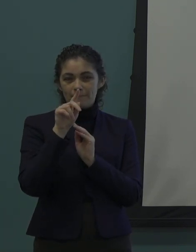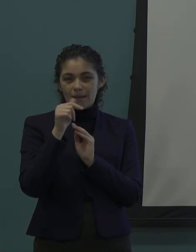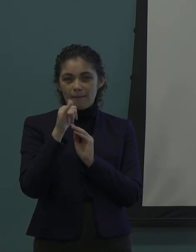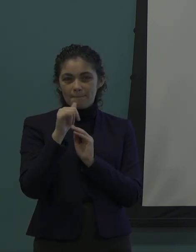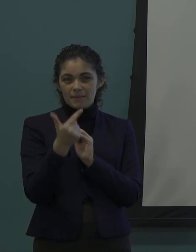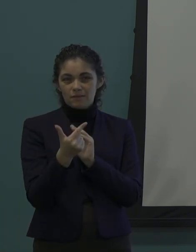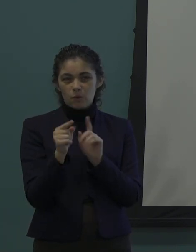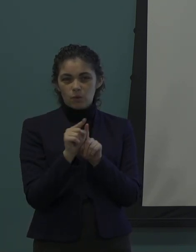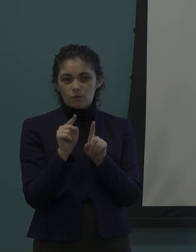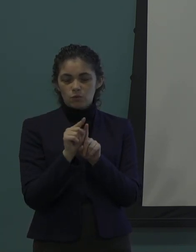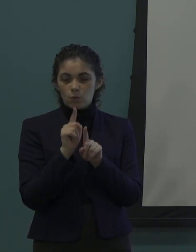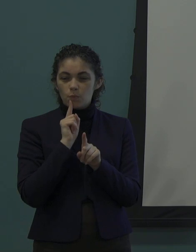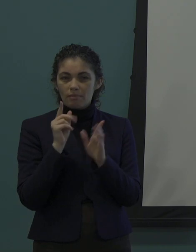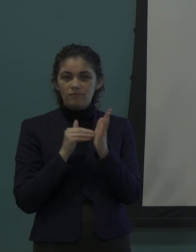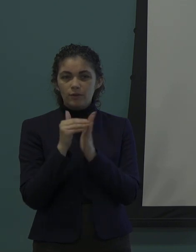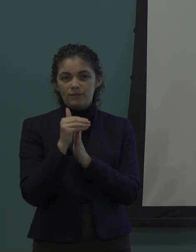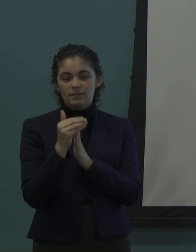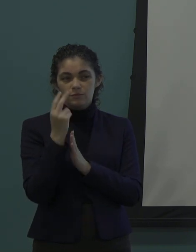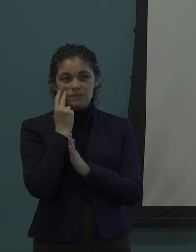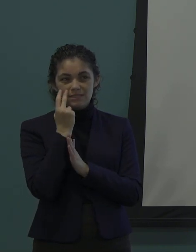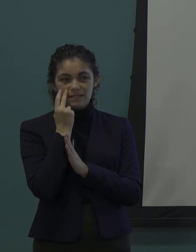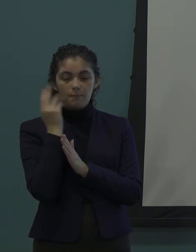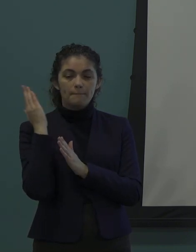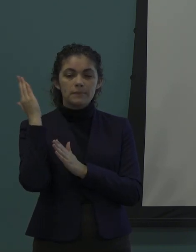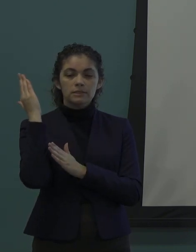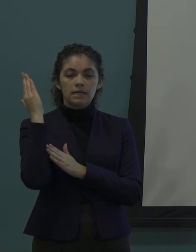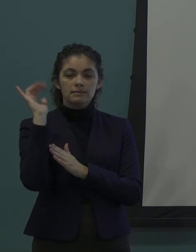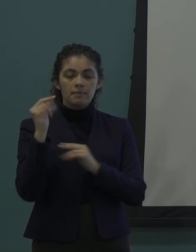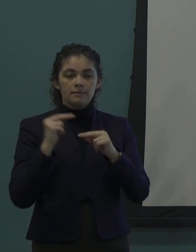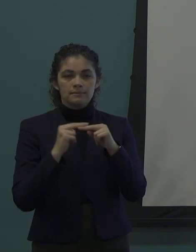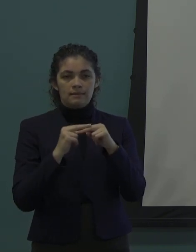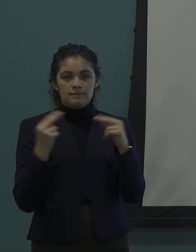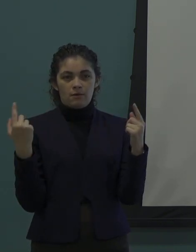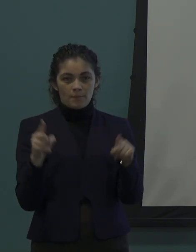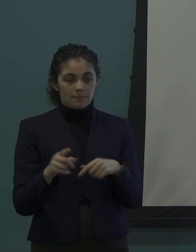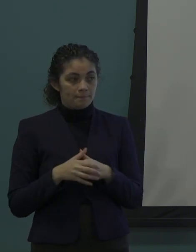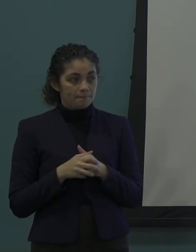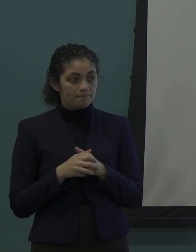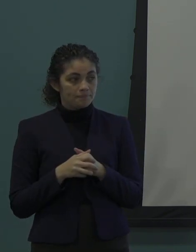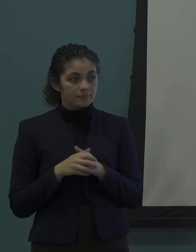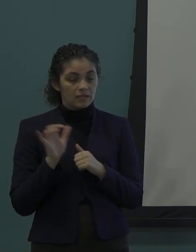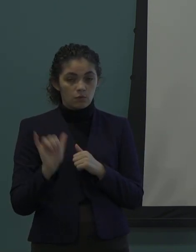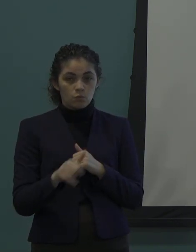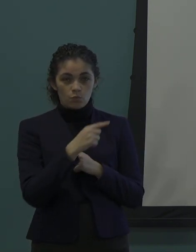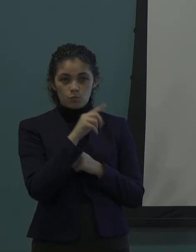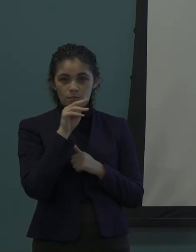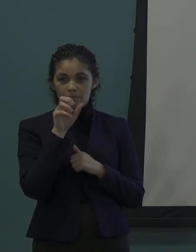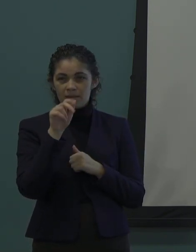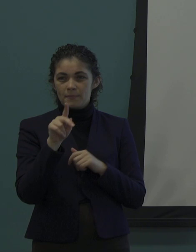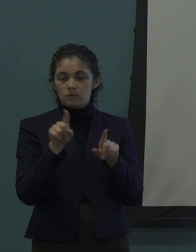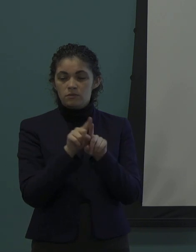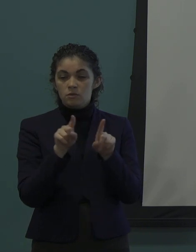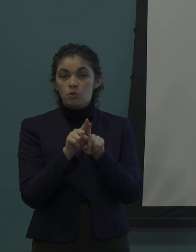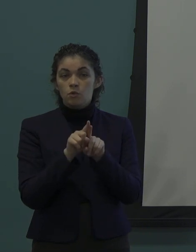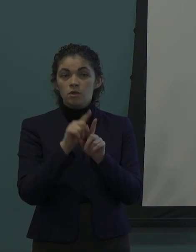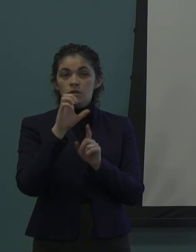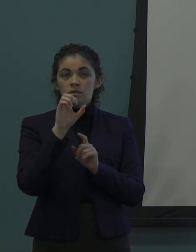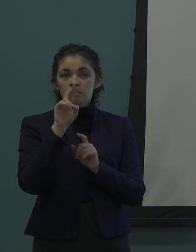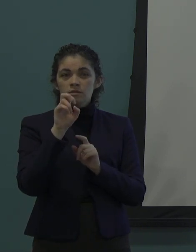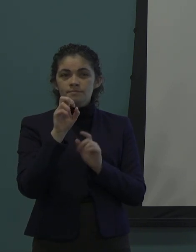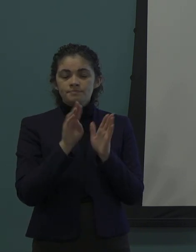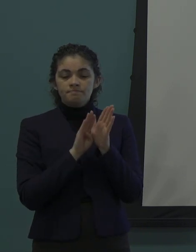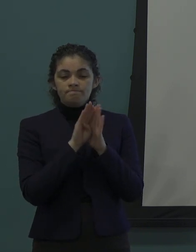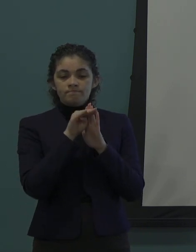the tabulation of frequency data that you see me presenting in the slides. So these maps and this epi curve will always be a